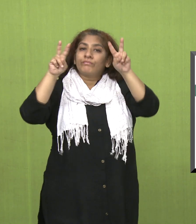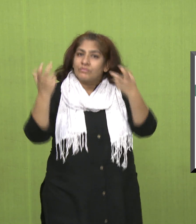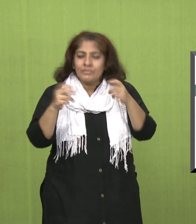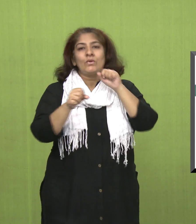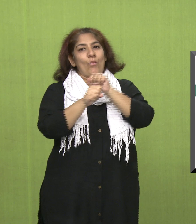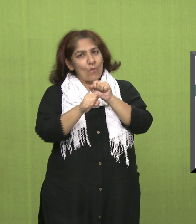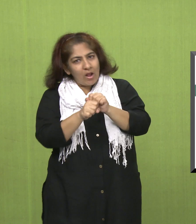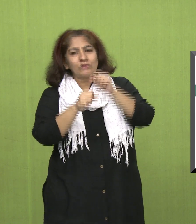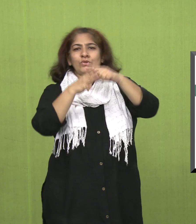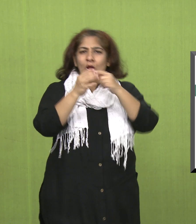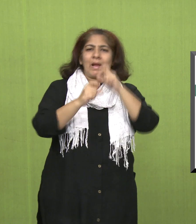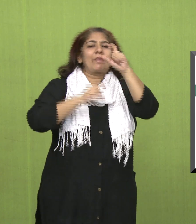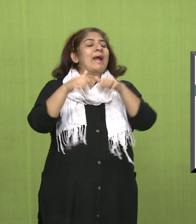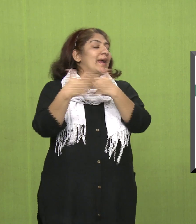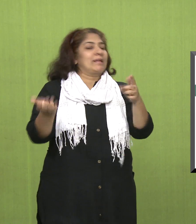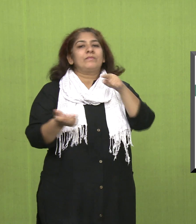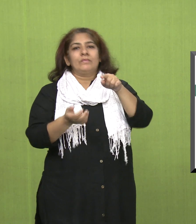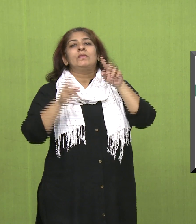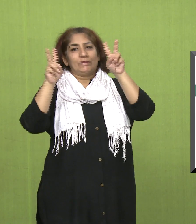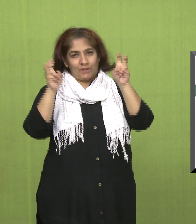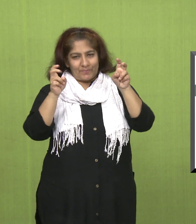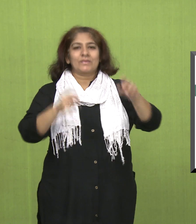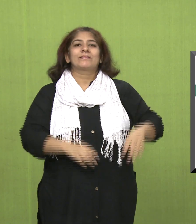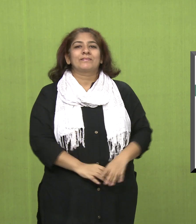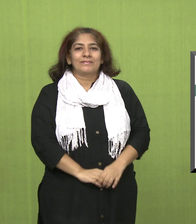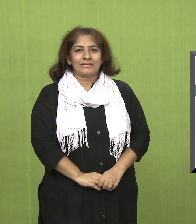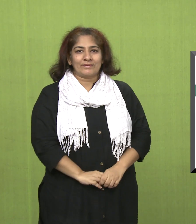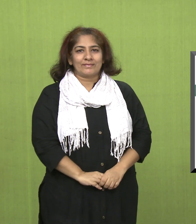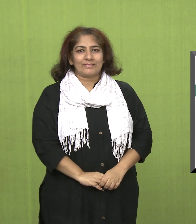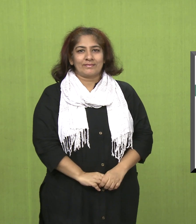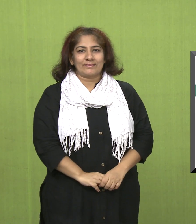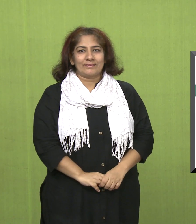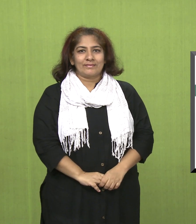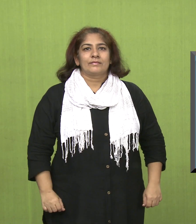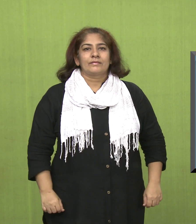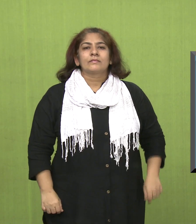mode, they come and they get selection. That is known as walk-ins and write-ins.